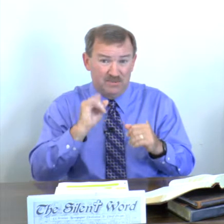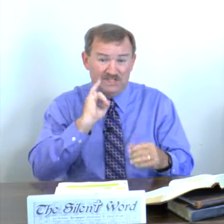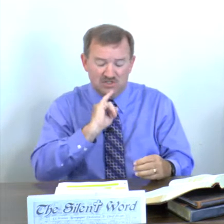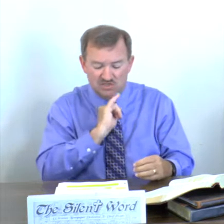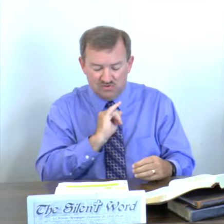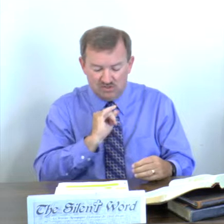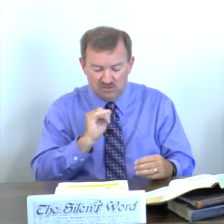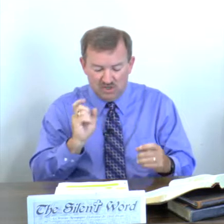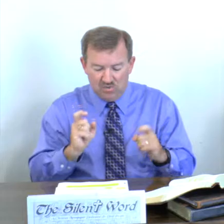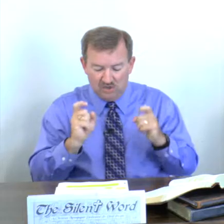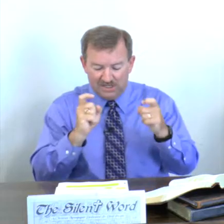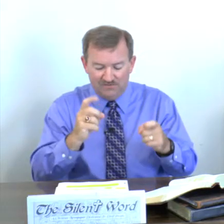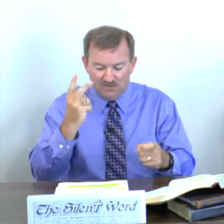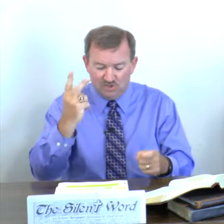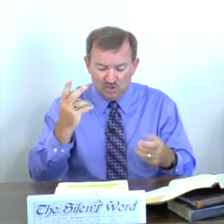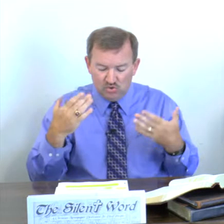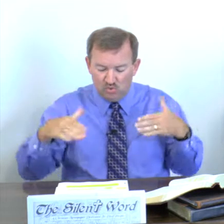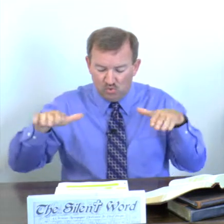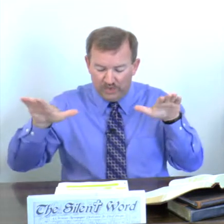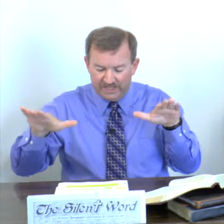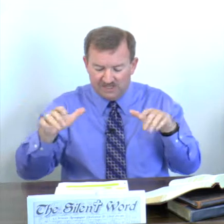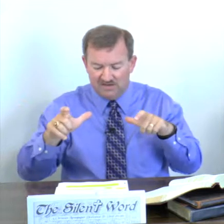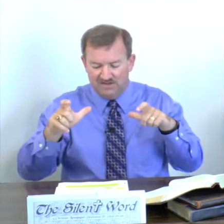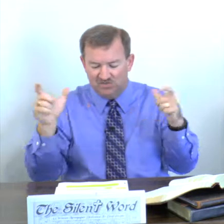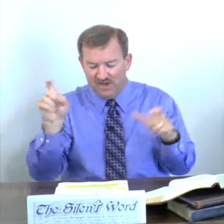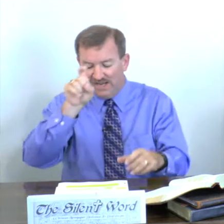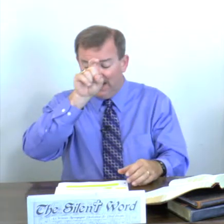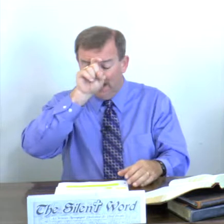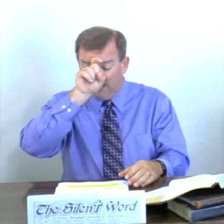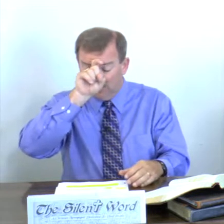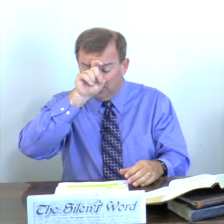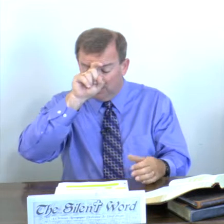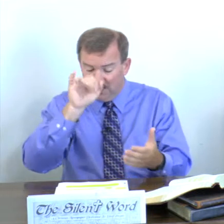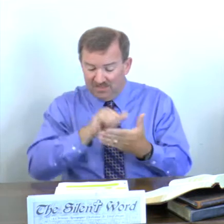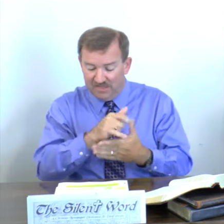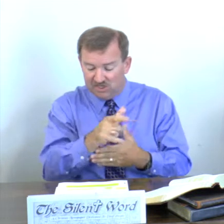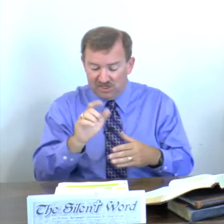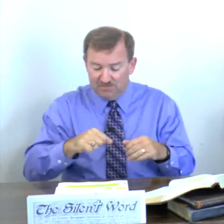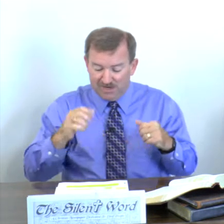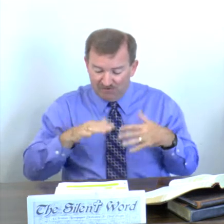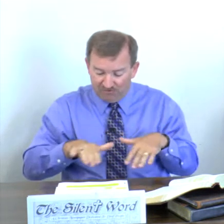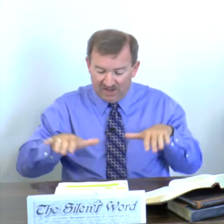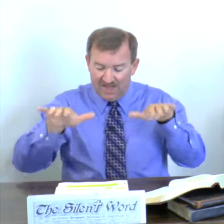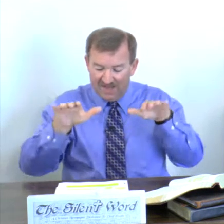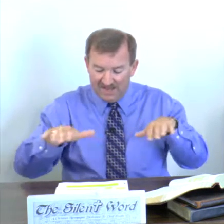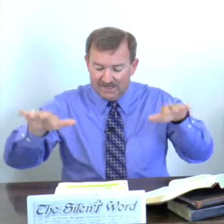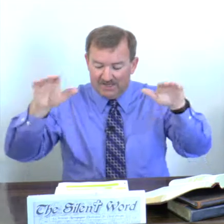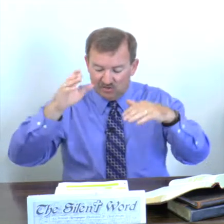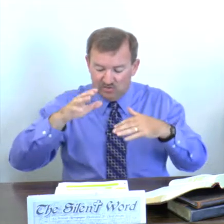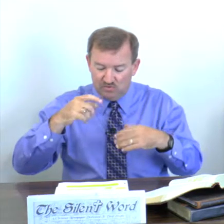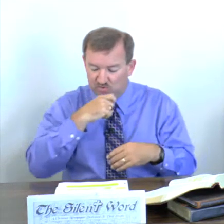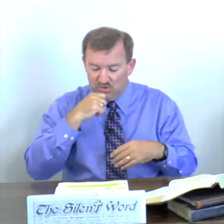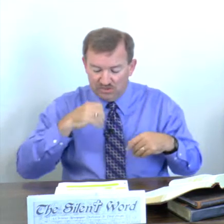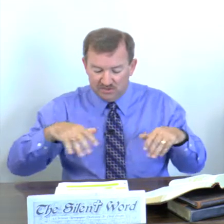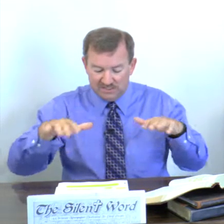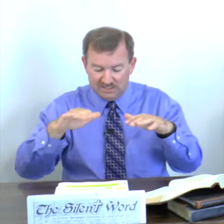that's Israel, were given 2 wings of a great eagle that she might fly into the wilderness,